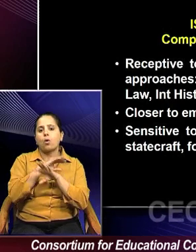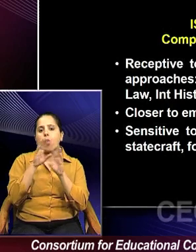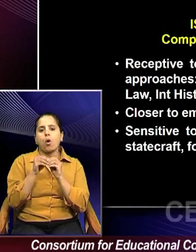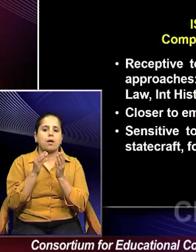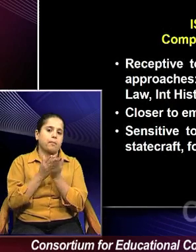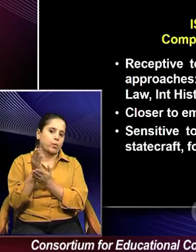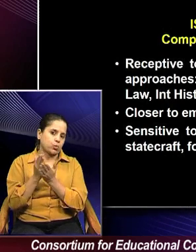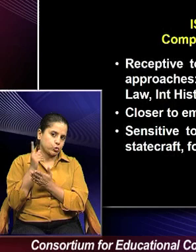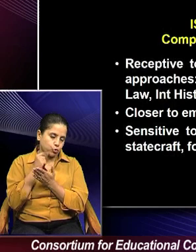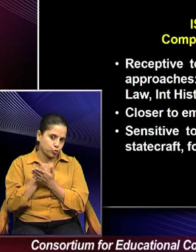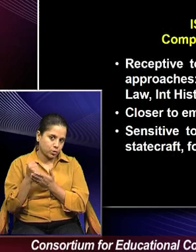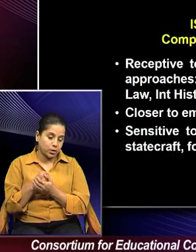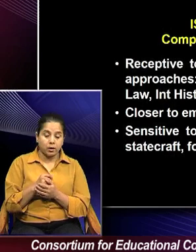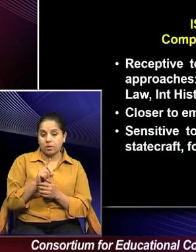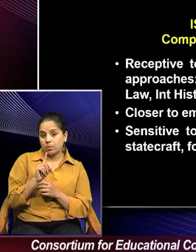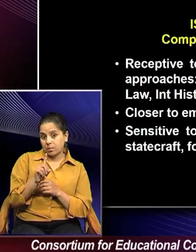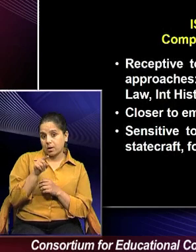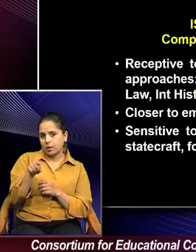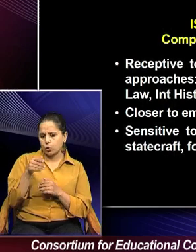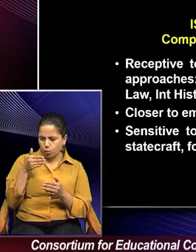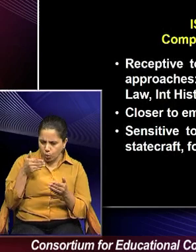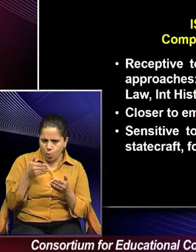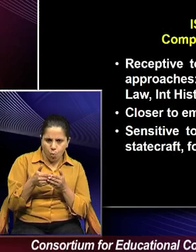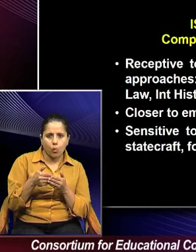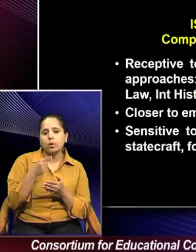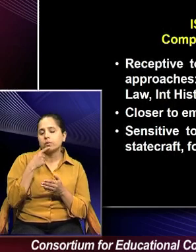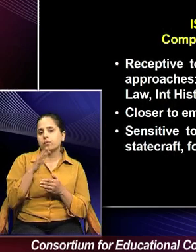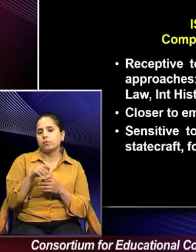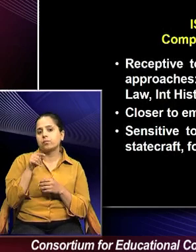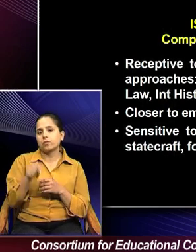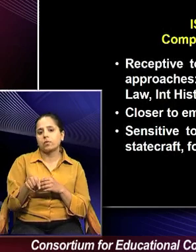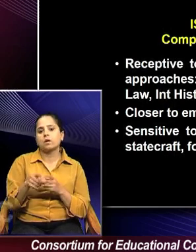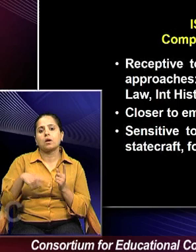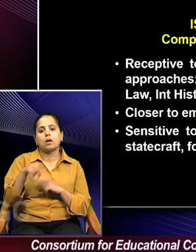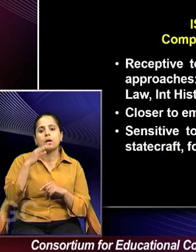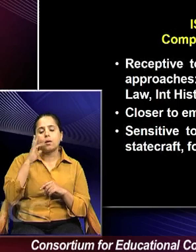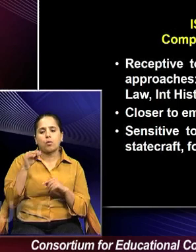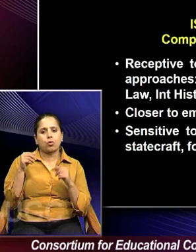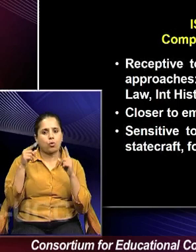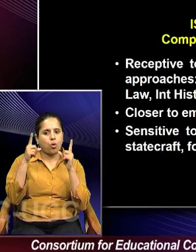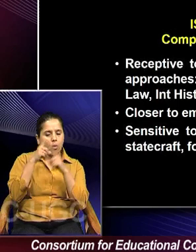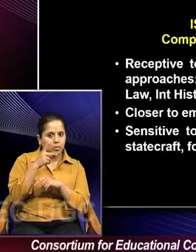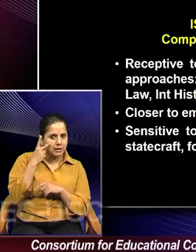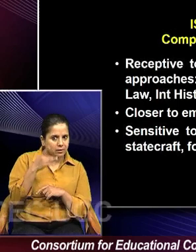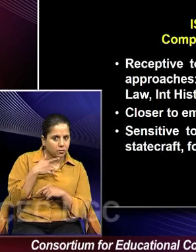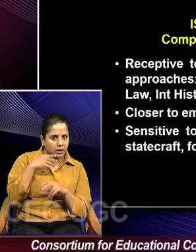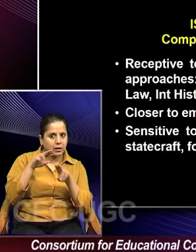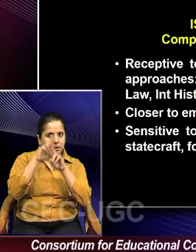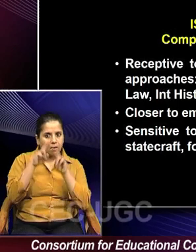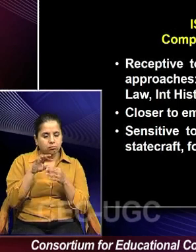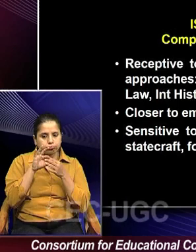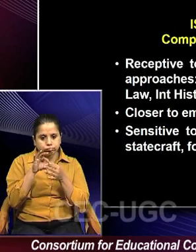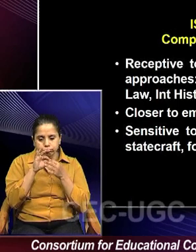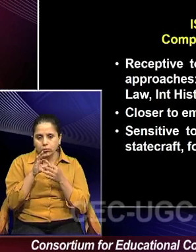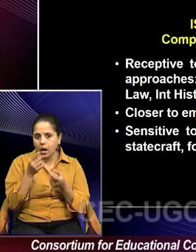approaches, but they are closer to the empirical complexities of international